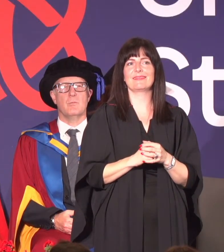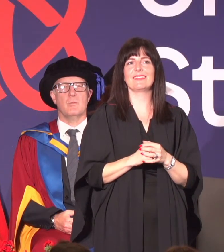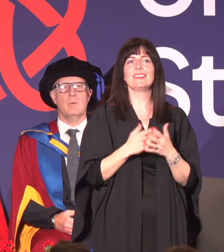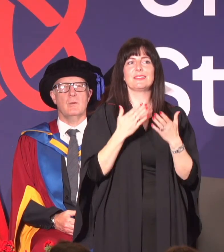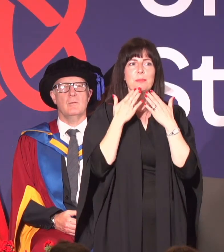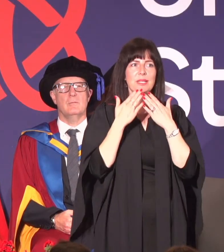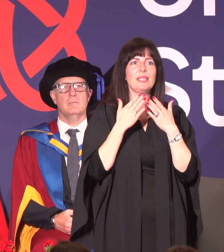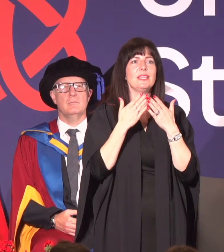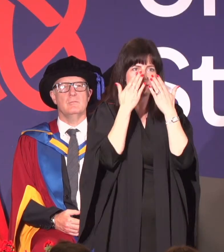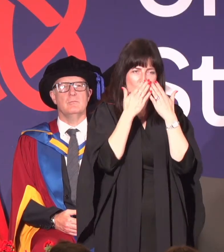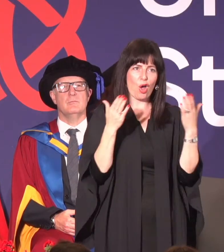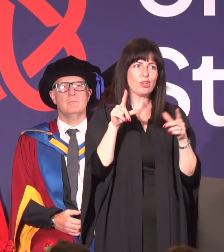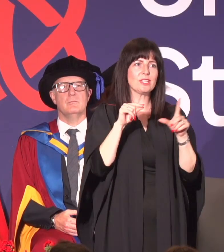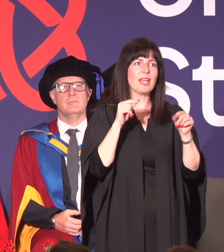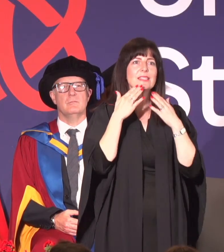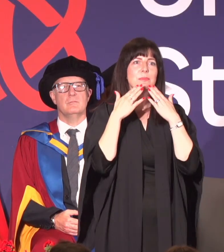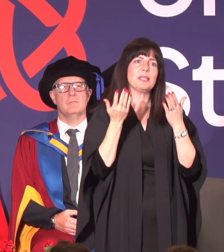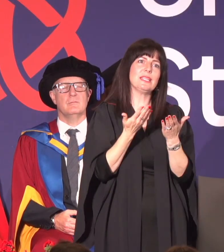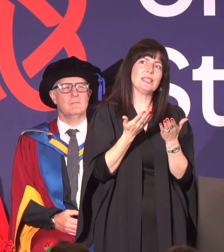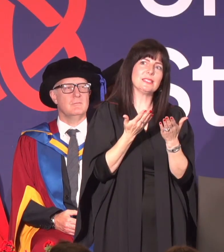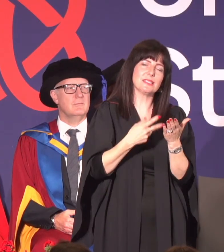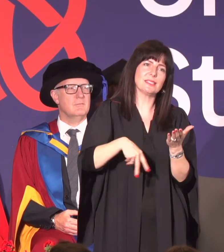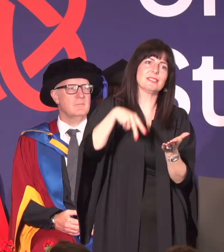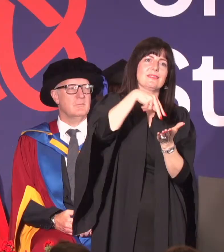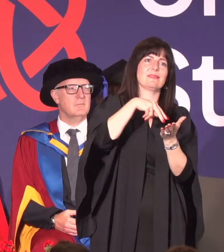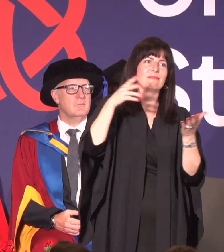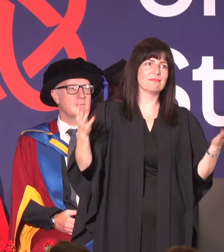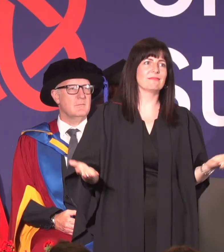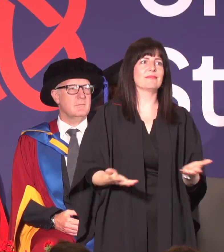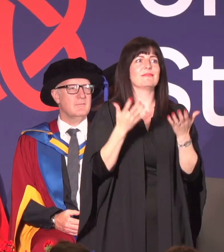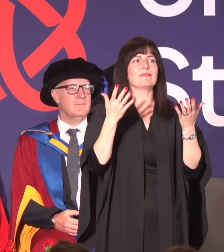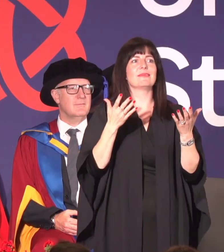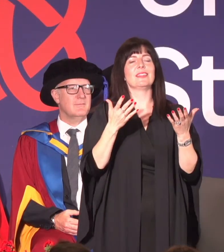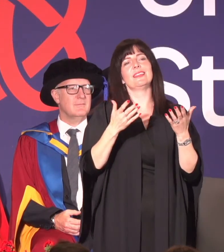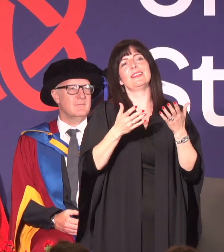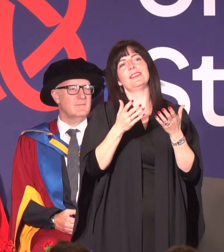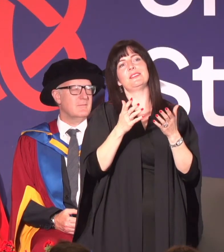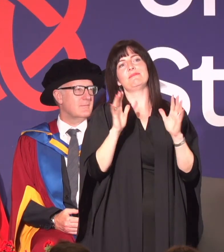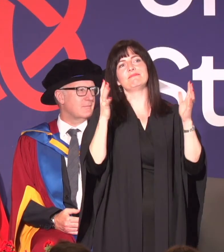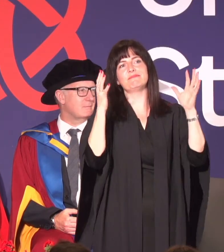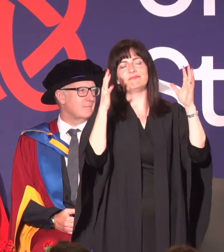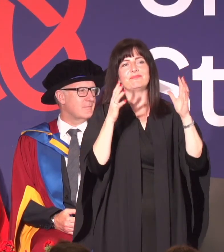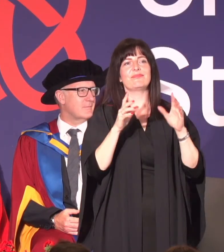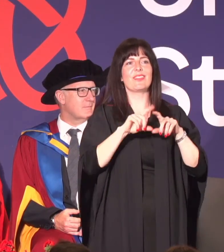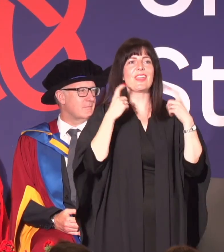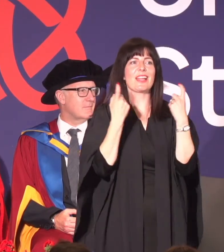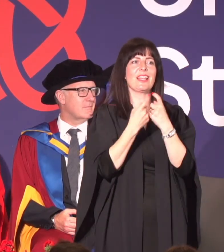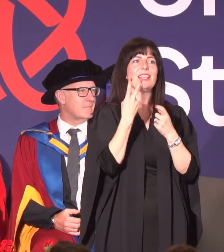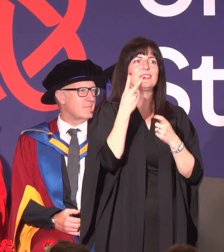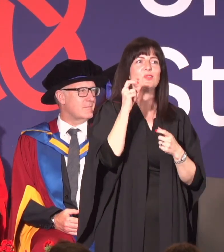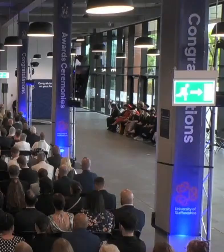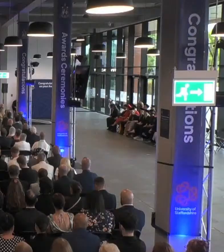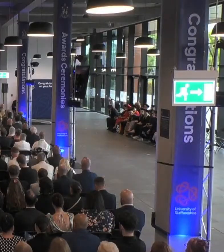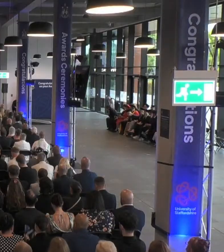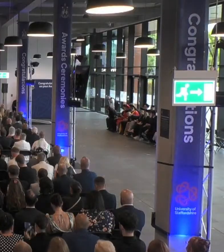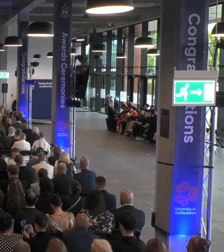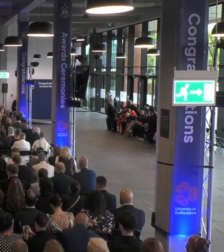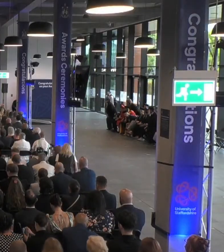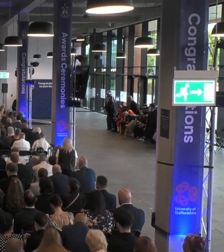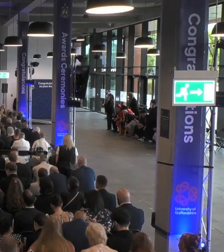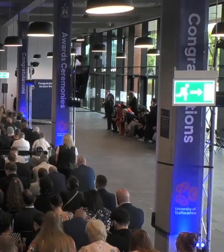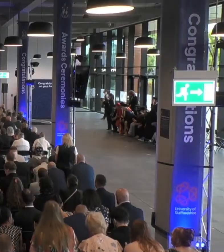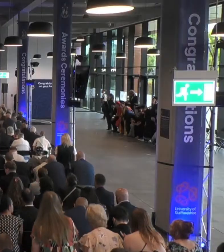honored guests, please be upstanding and join me in welcoming our incredible class of 2025.